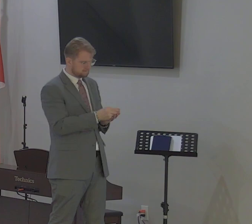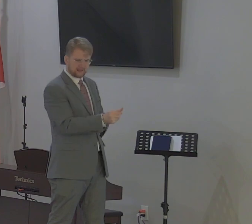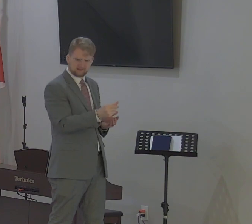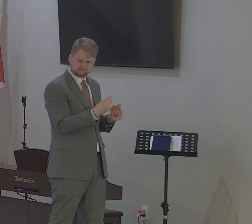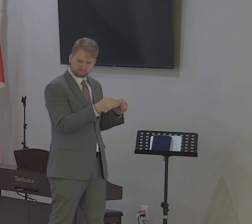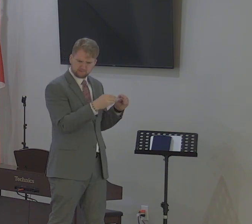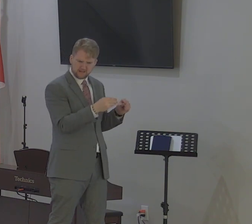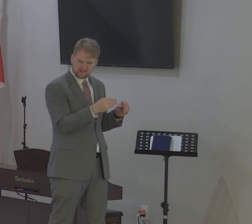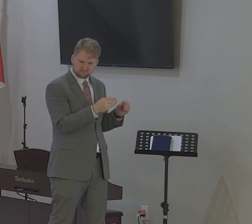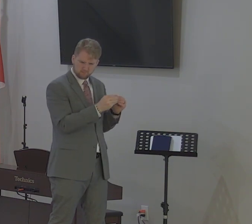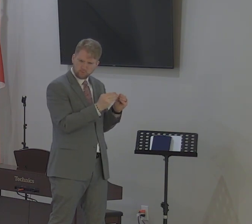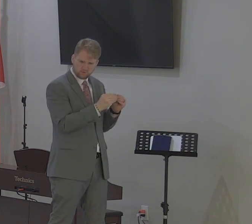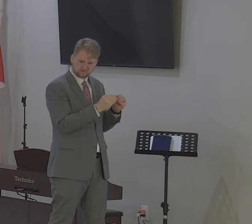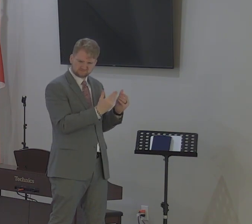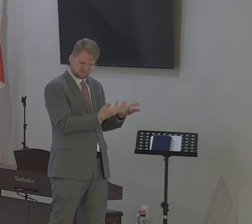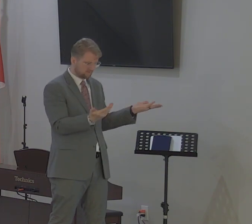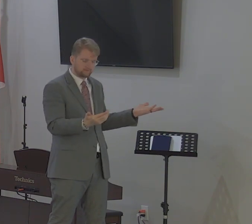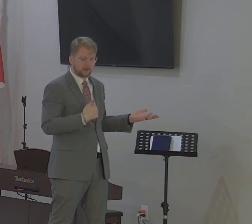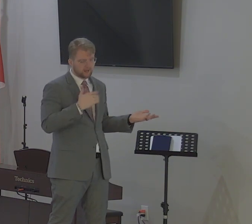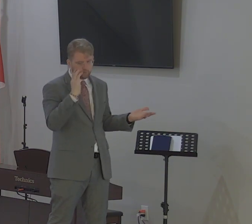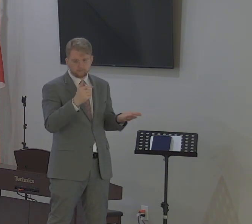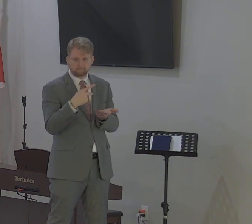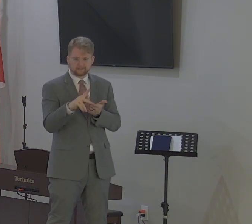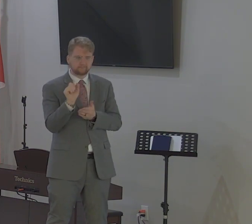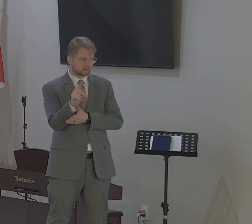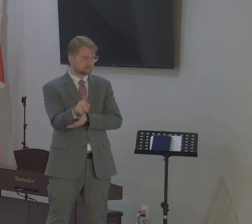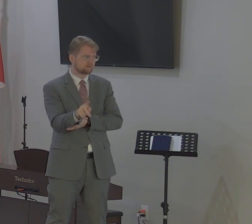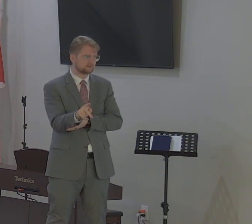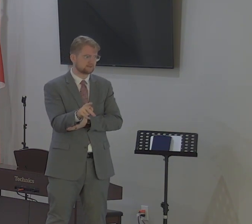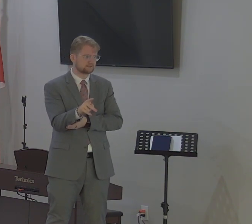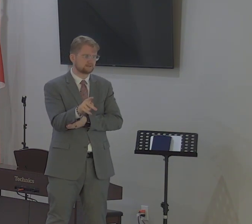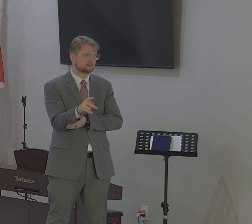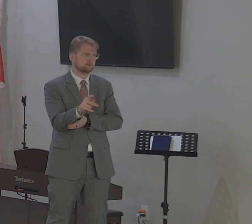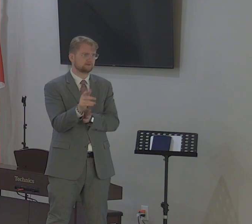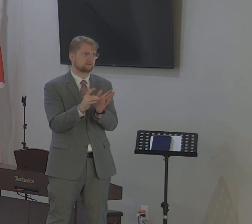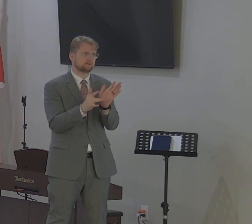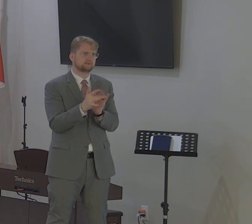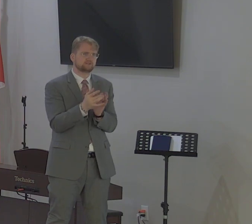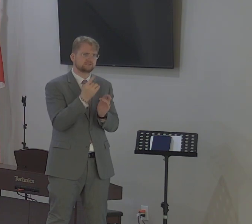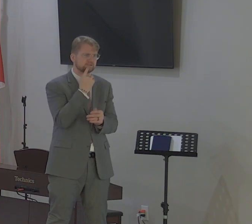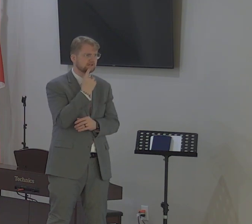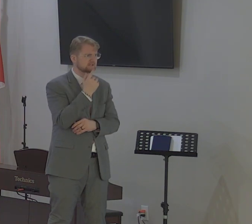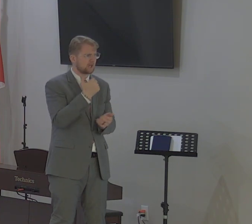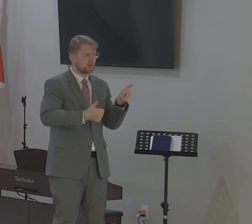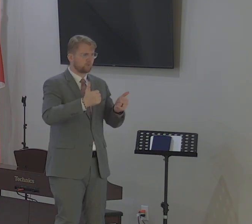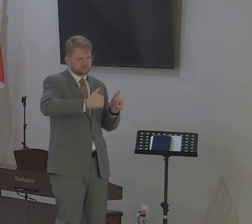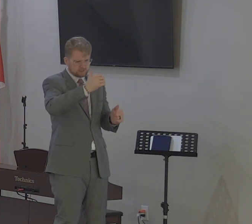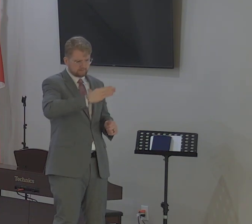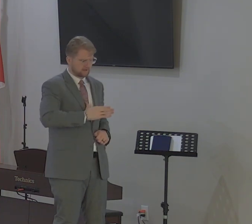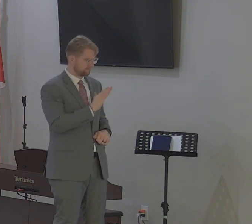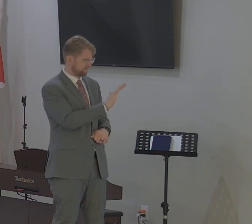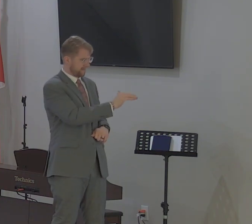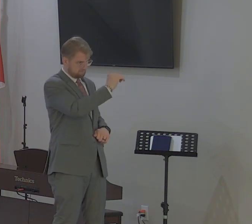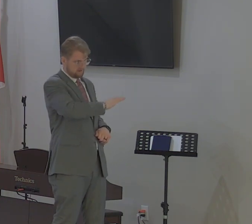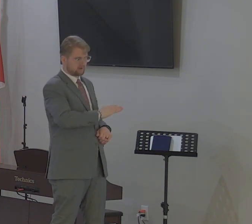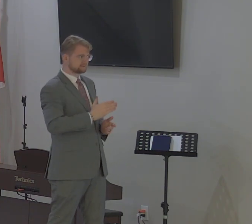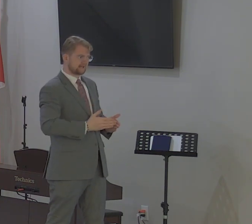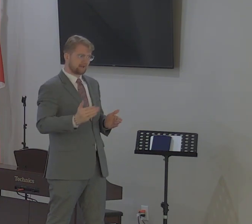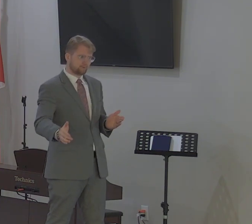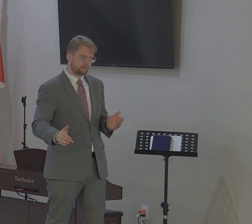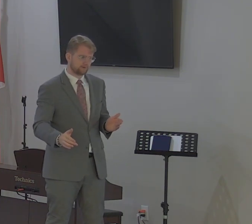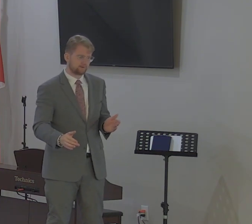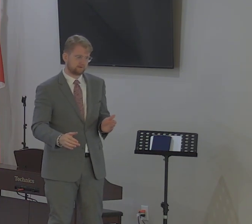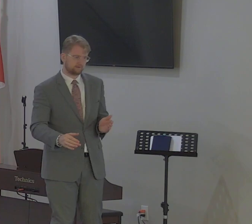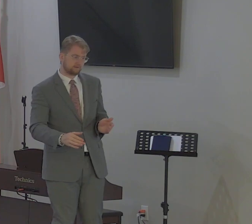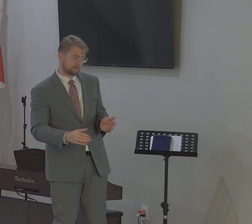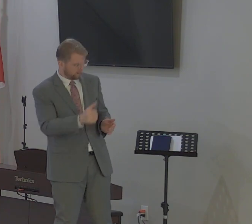thee. Jesus says, which one was it? The guy says, he that showed